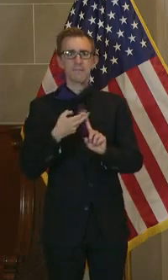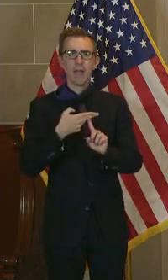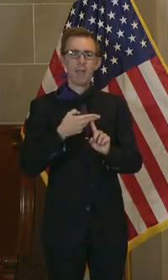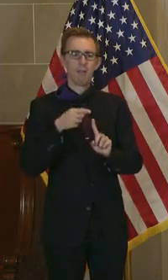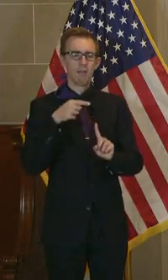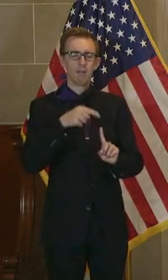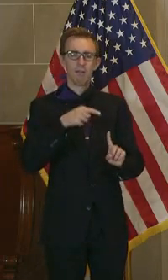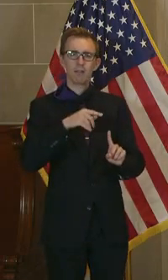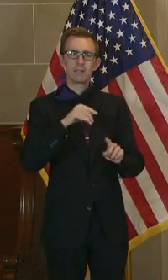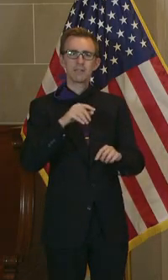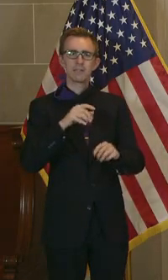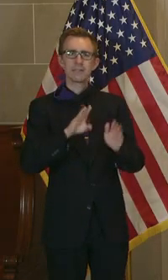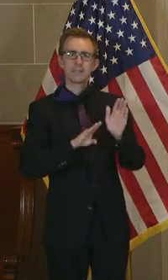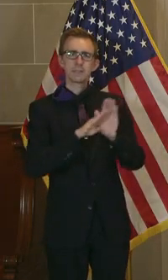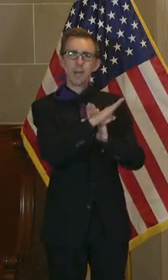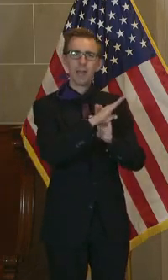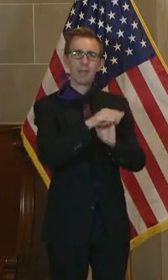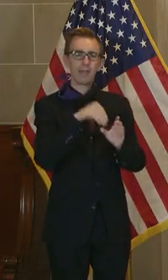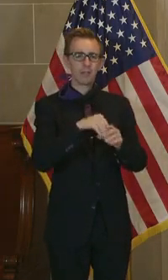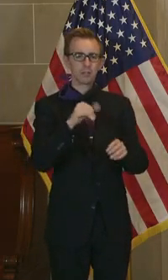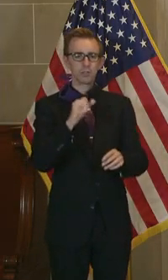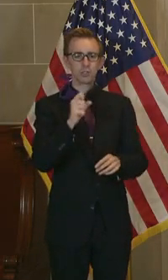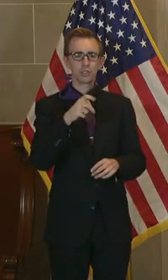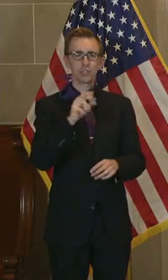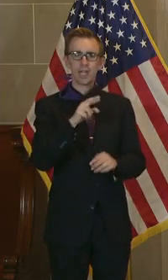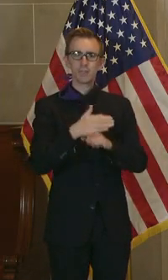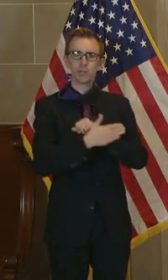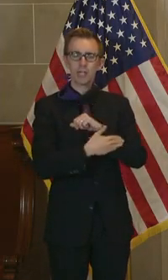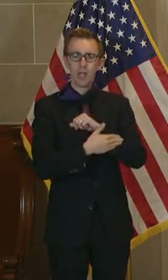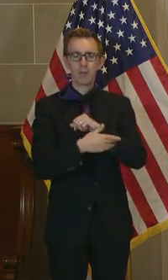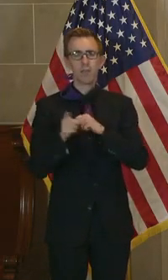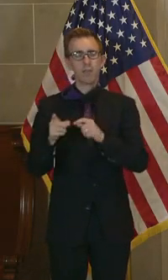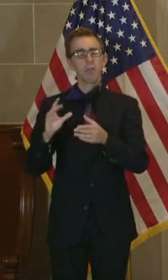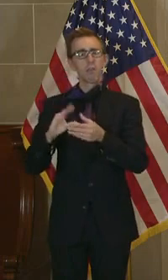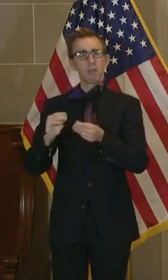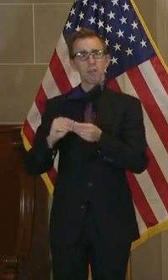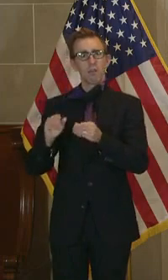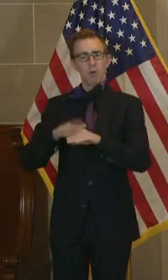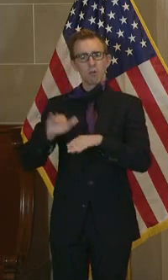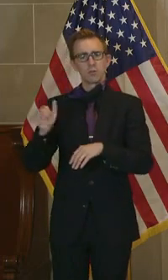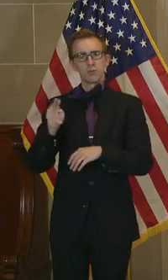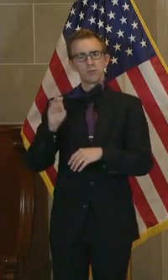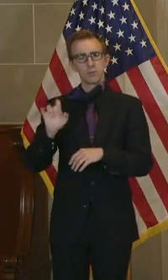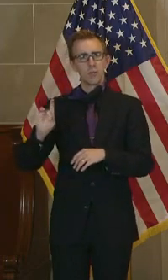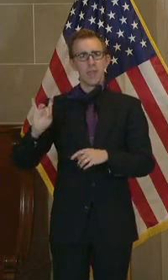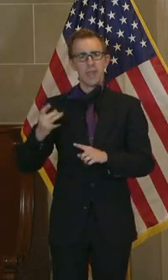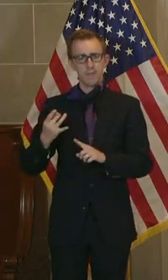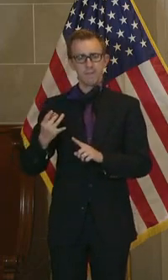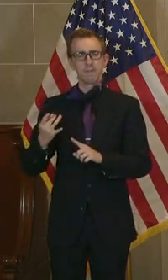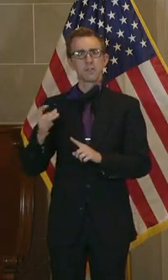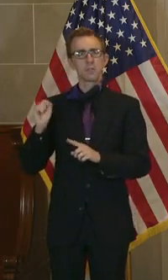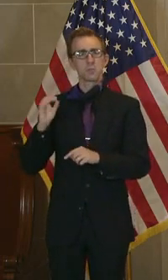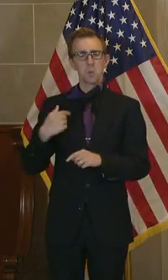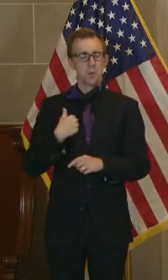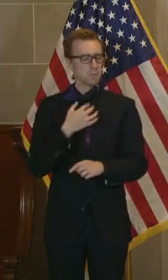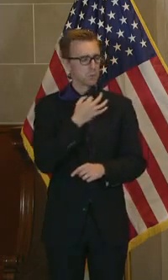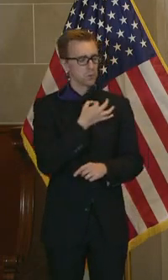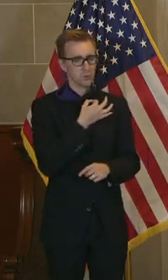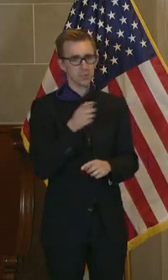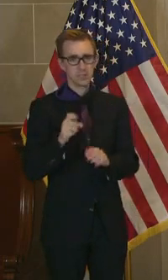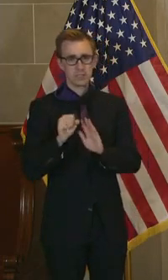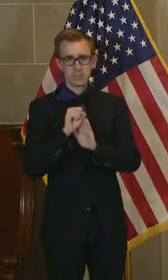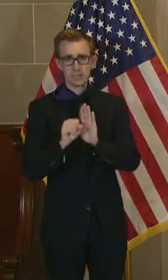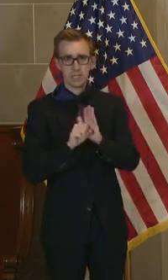in cases in Jasper County initially to the county officials on June 8th. So I'm curious, is the